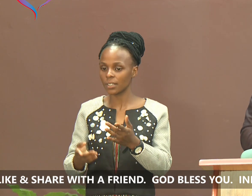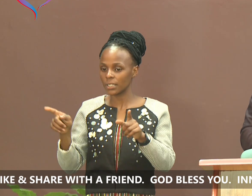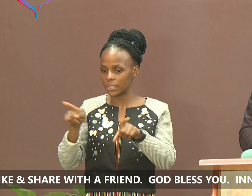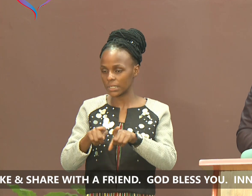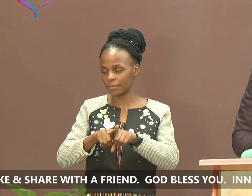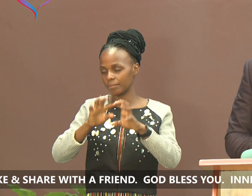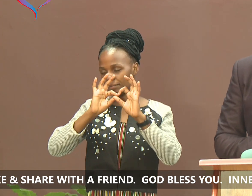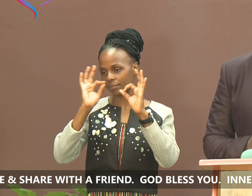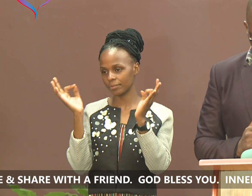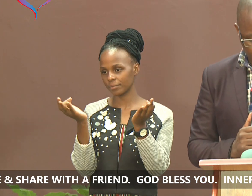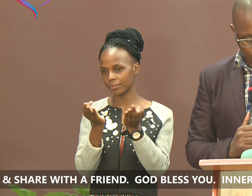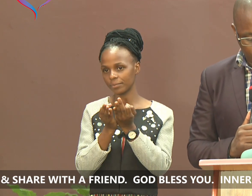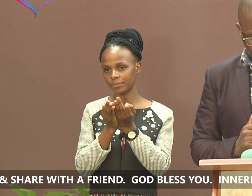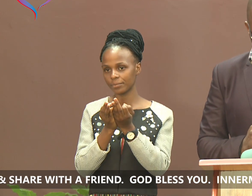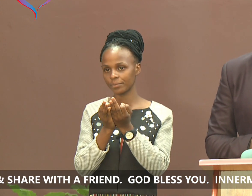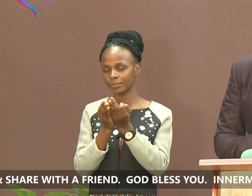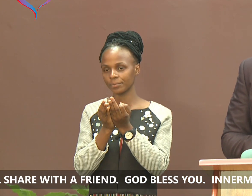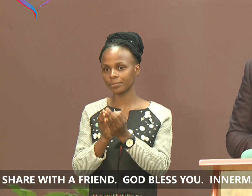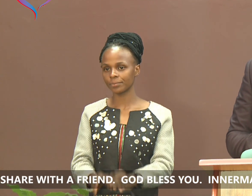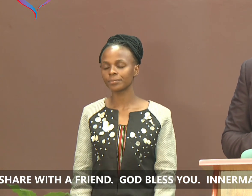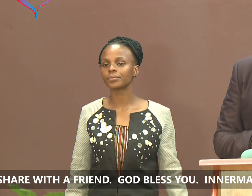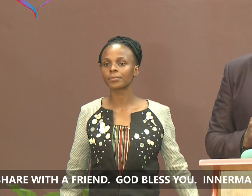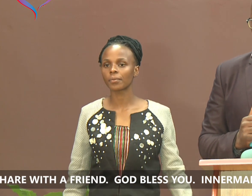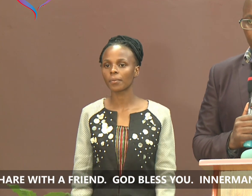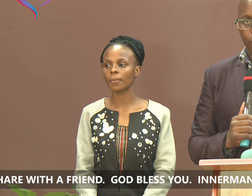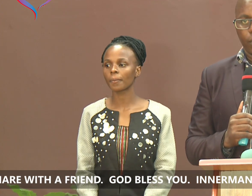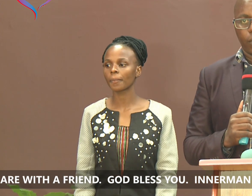eyagenda okusiga ensigo era tuogere ku